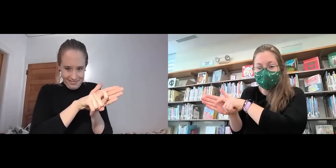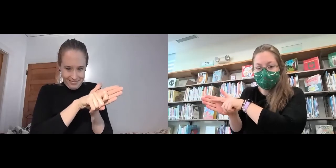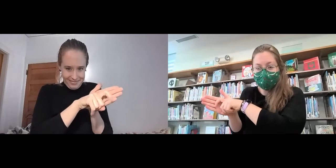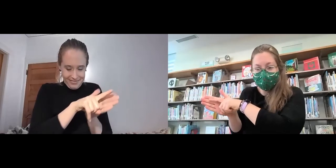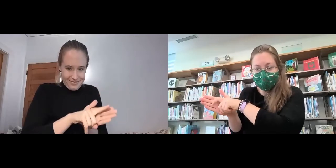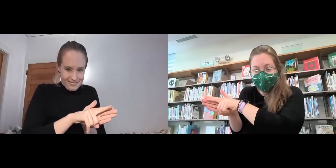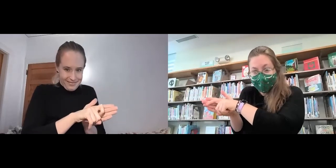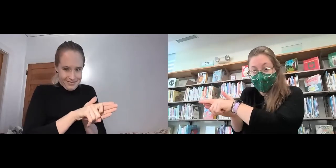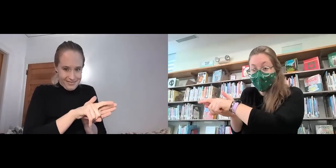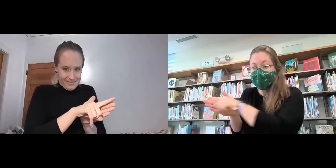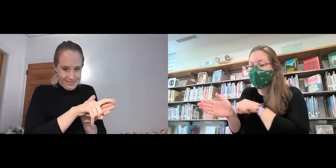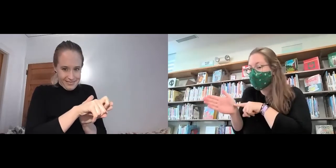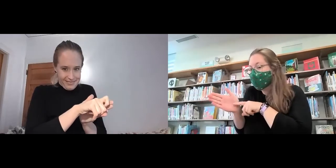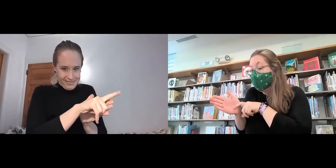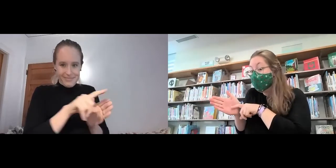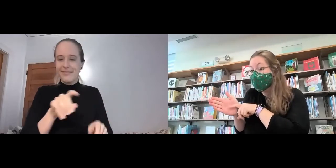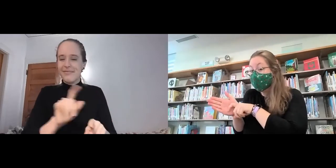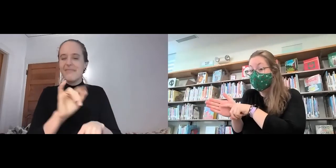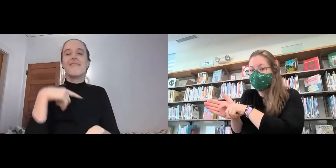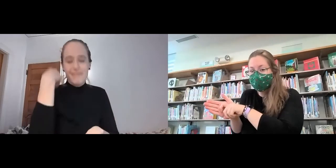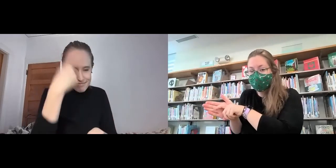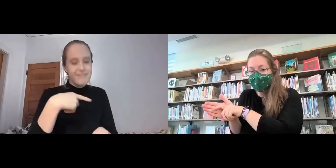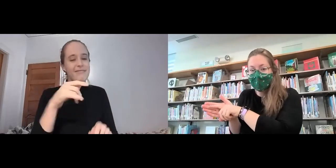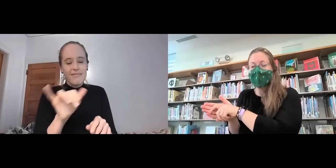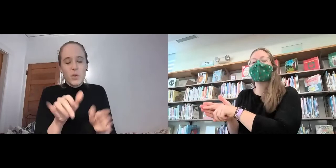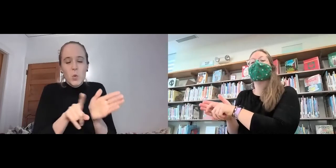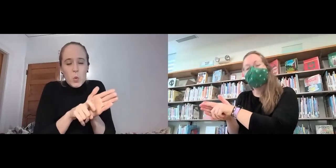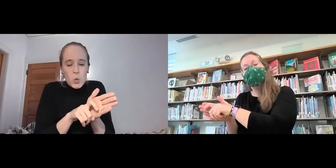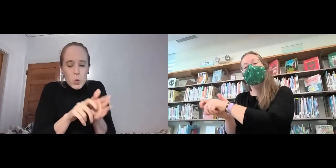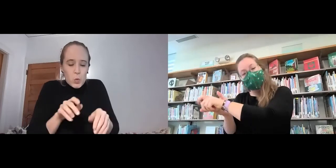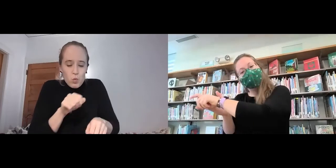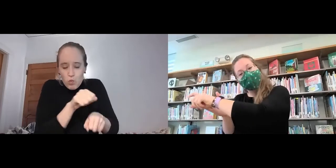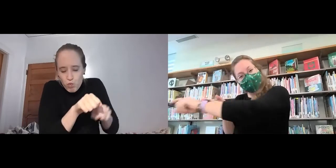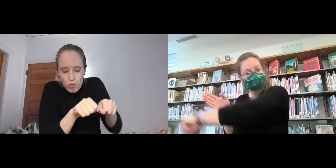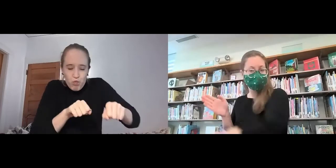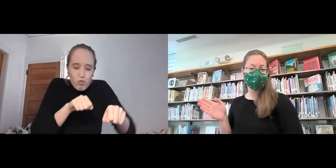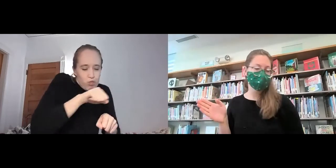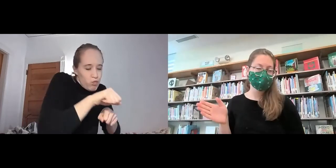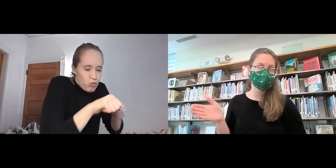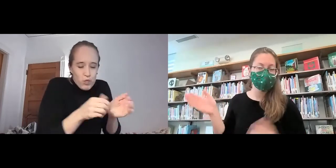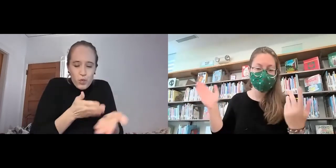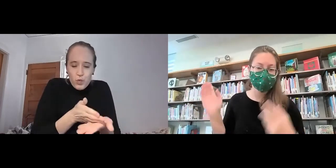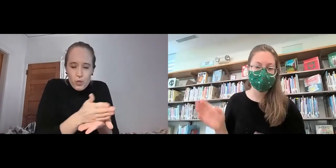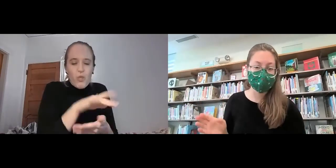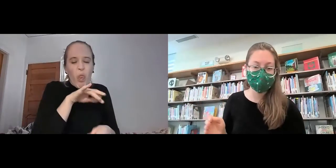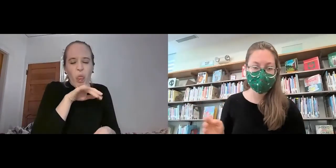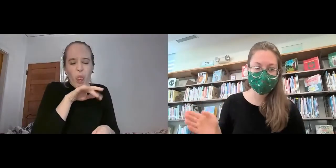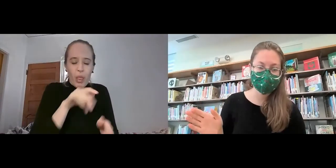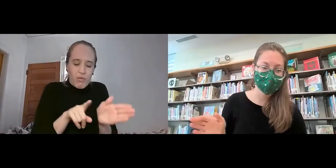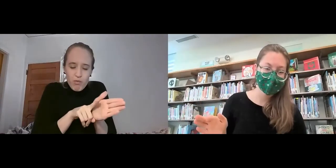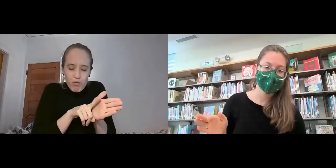palm. Kind of like a worm crawling across the